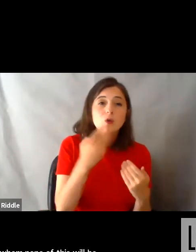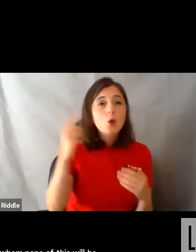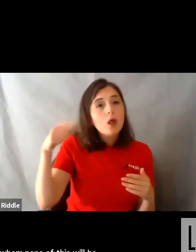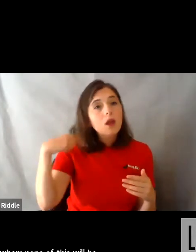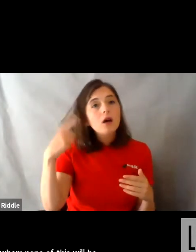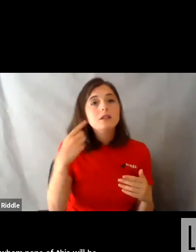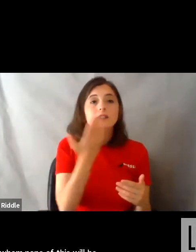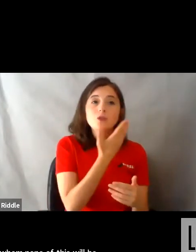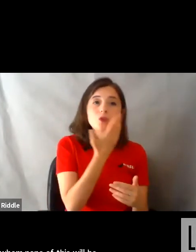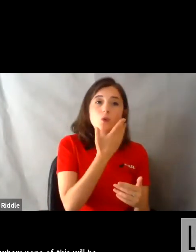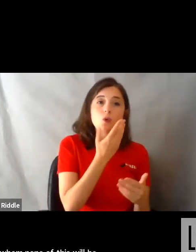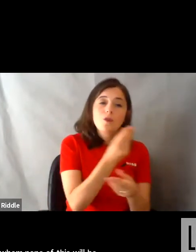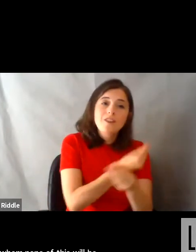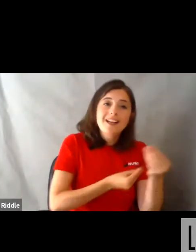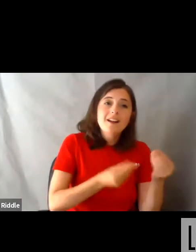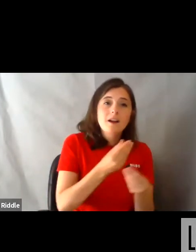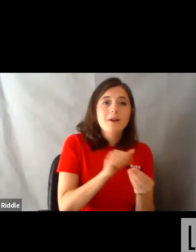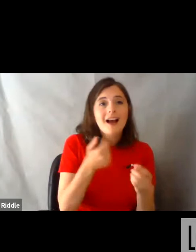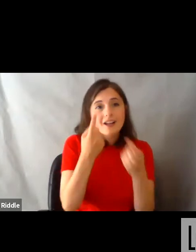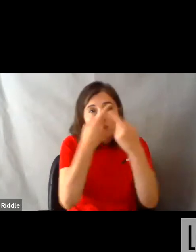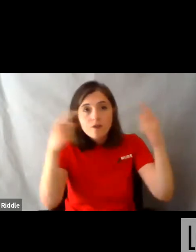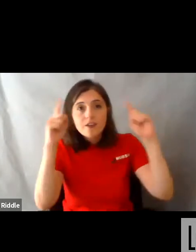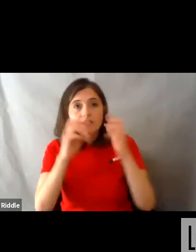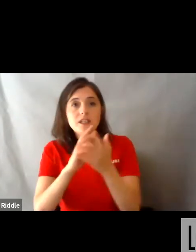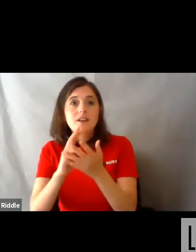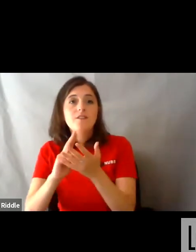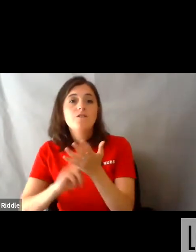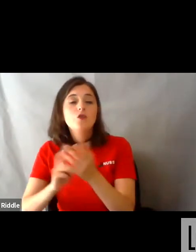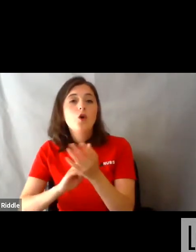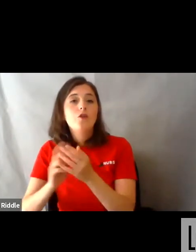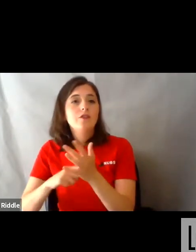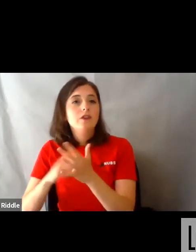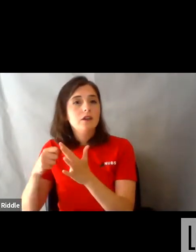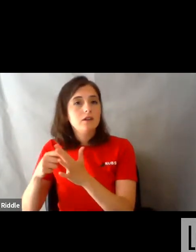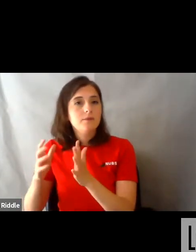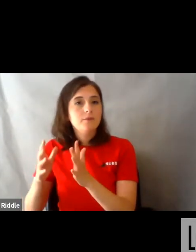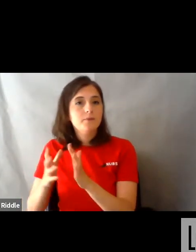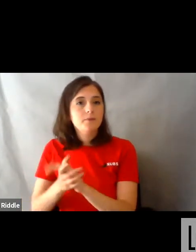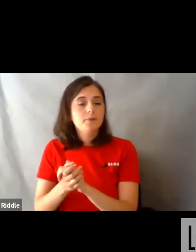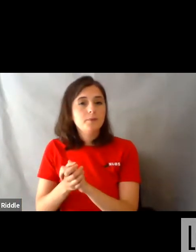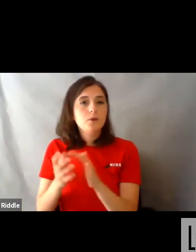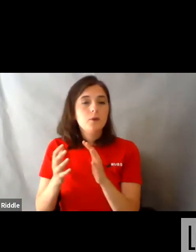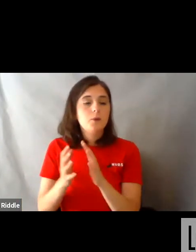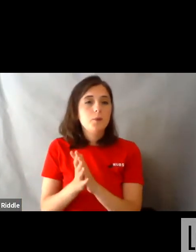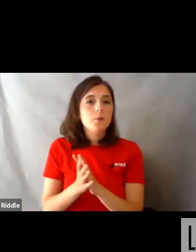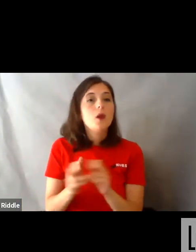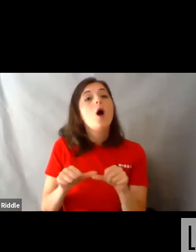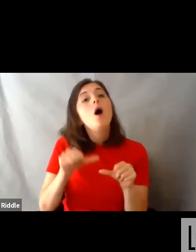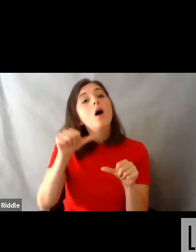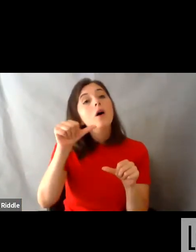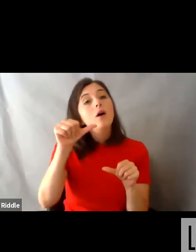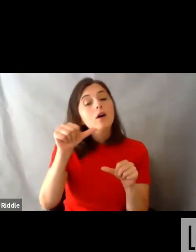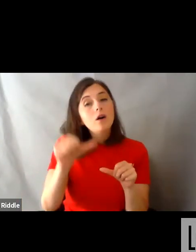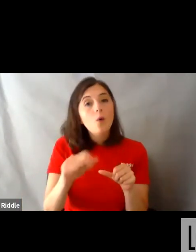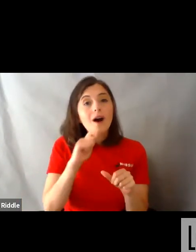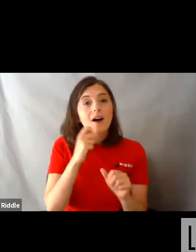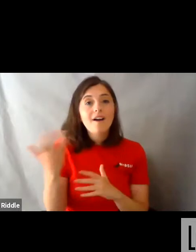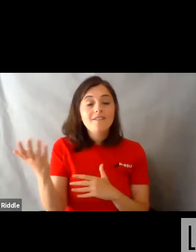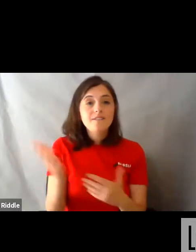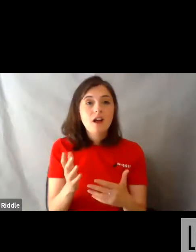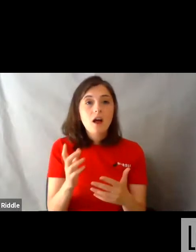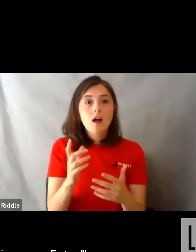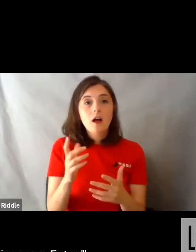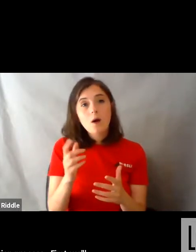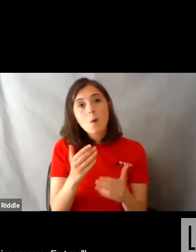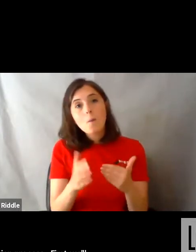who are providing support for this event and the consultation process. So first, we'll hear a bit more about the commission from Catherine Hale.